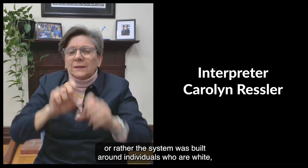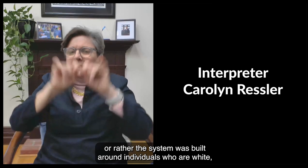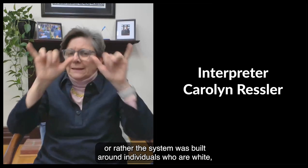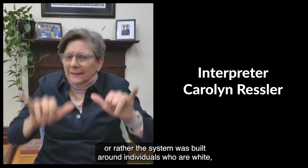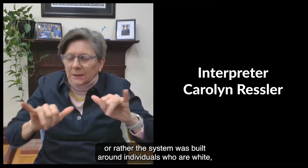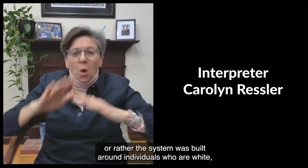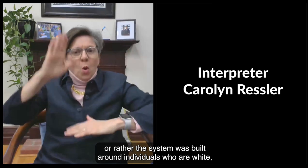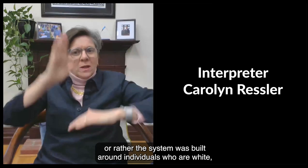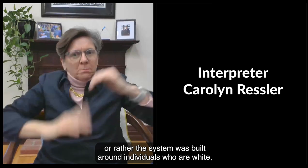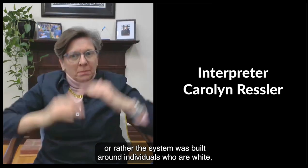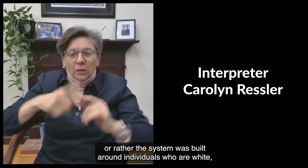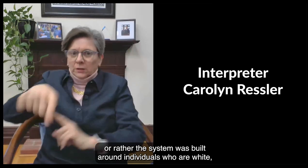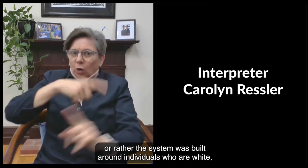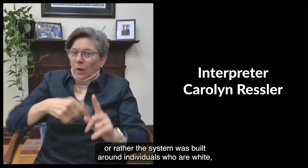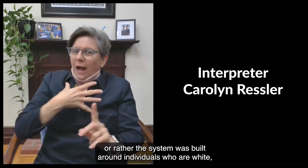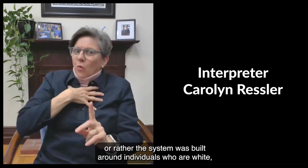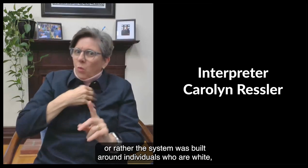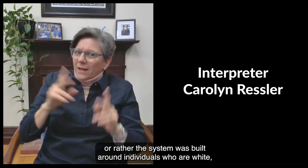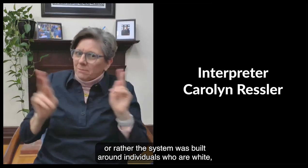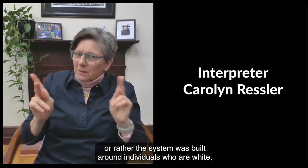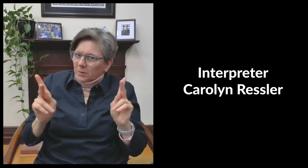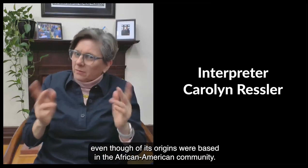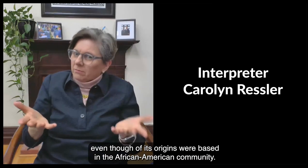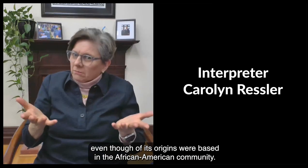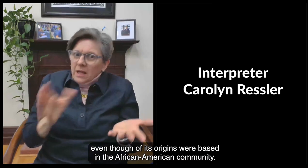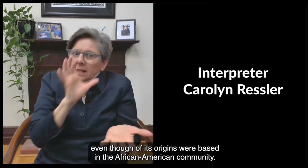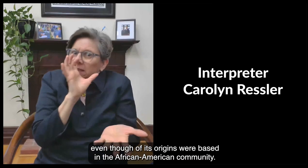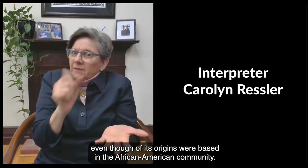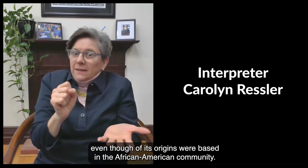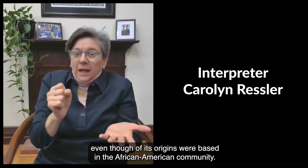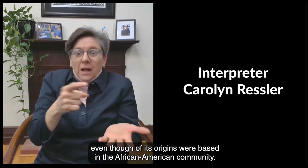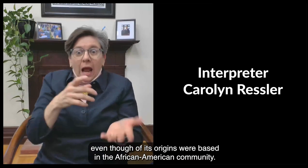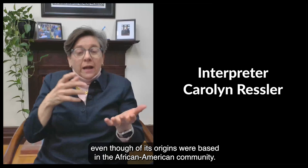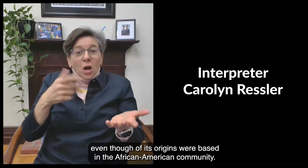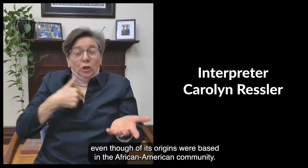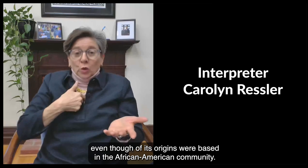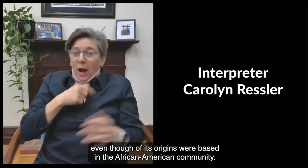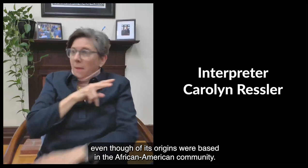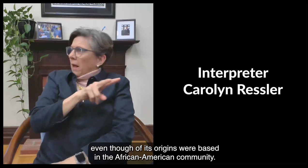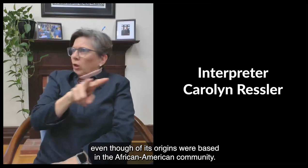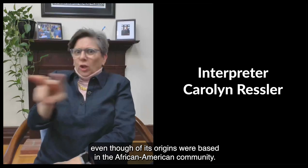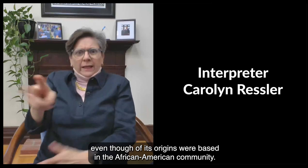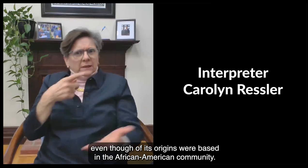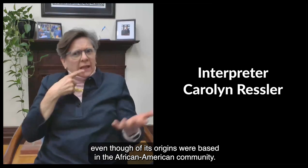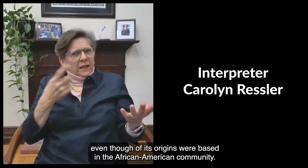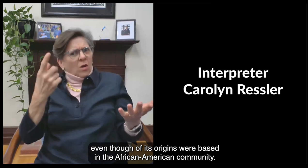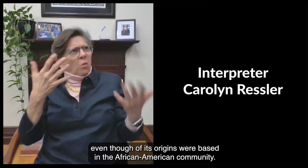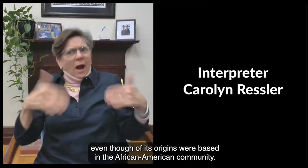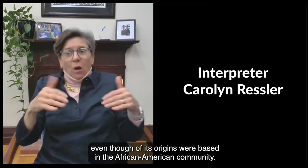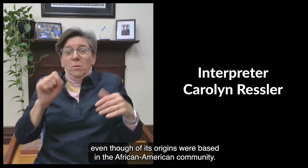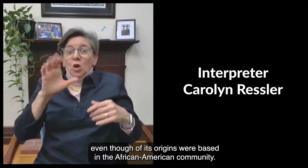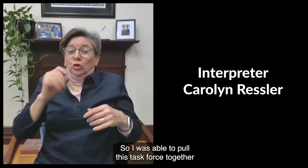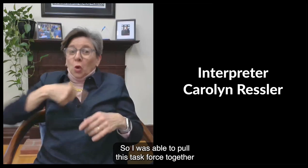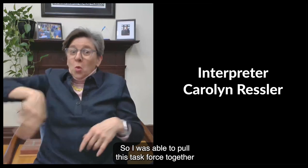a treatment approach or rather the system was built around individuals who are white, even though of its origins were based